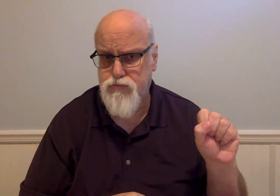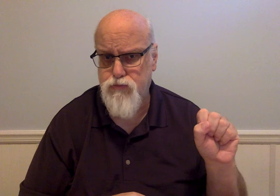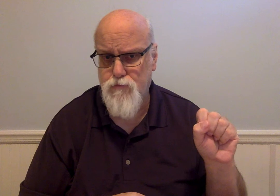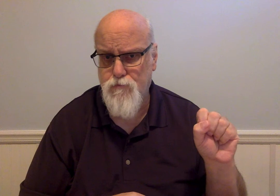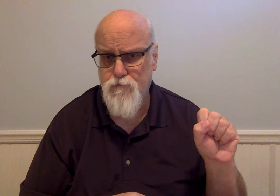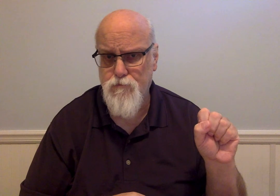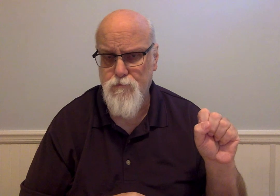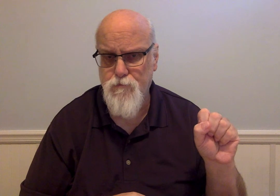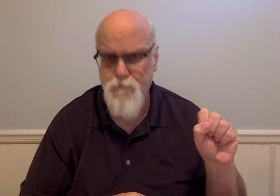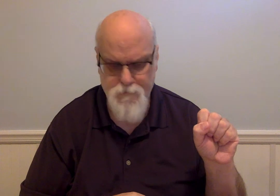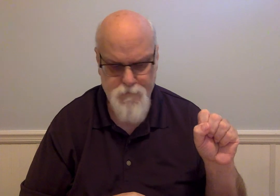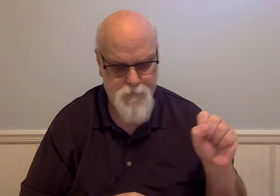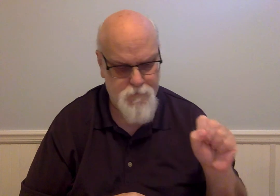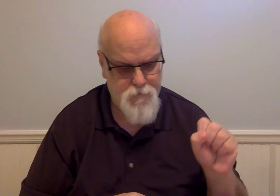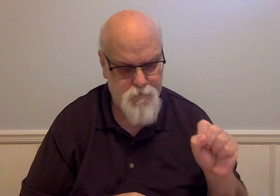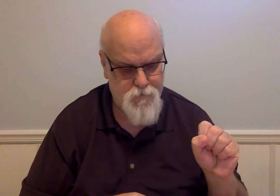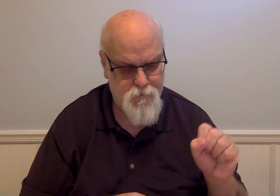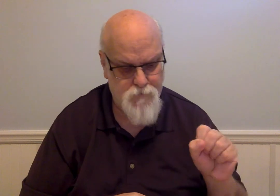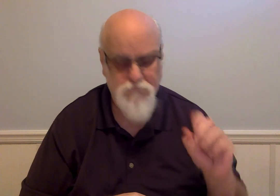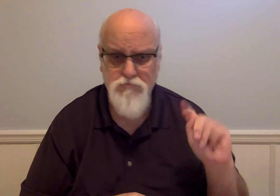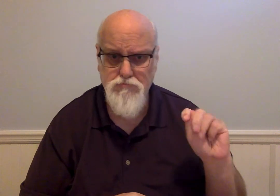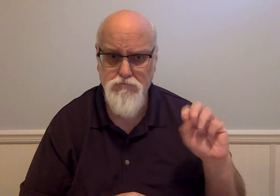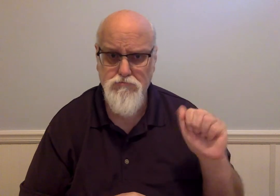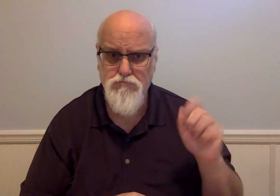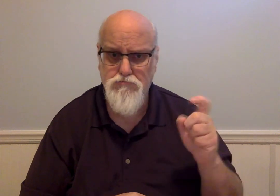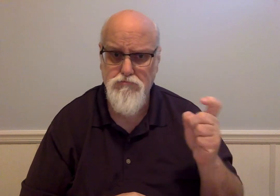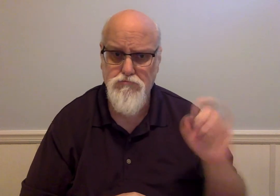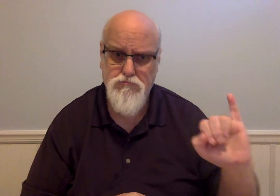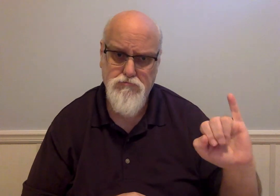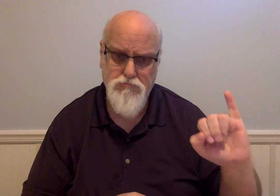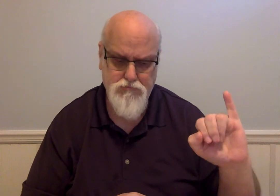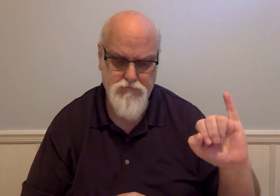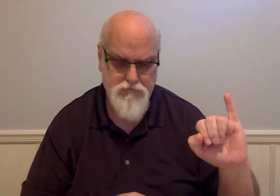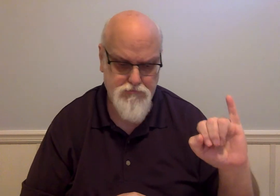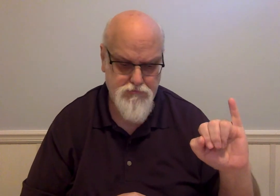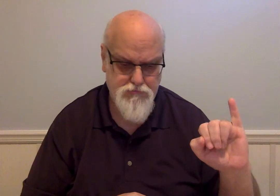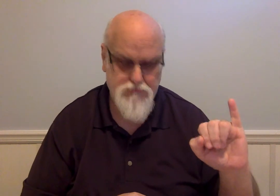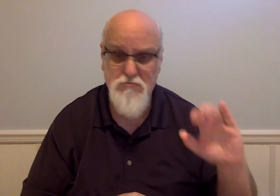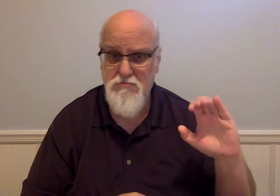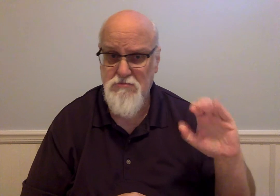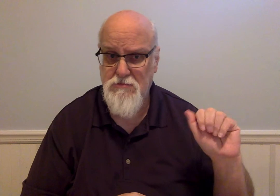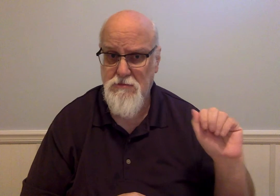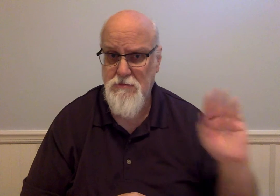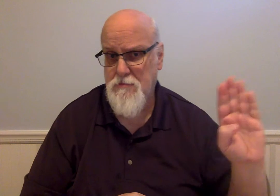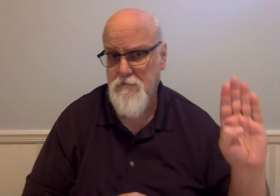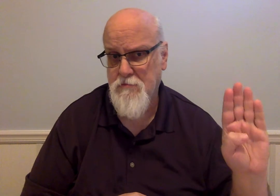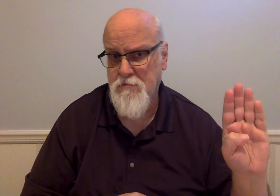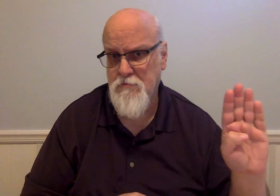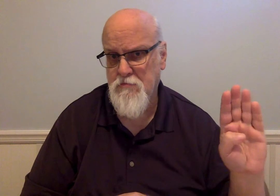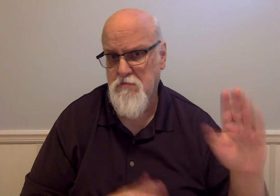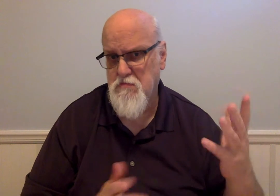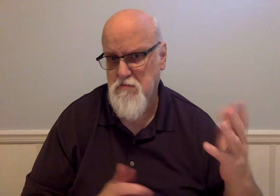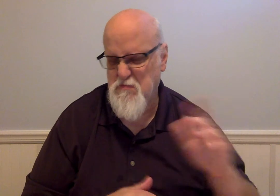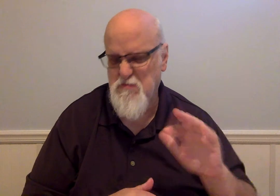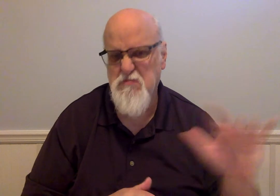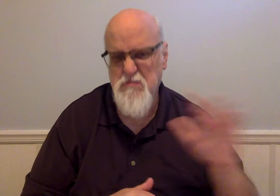You fingerspell bus. You fingerspell taxi. And you fingerspell cab. Those are all short little